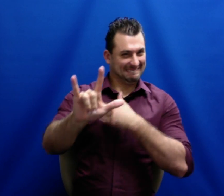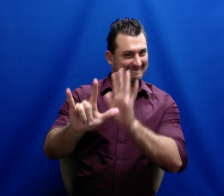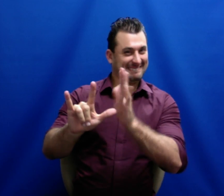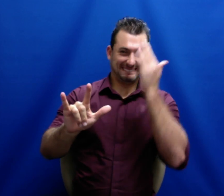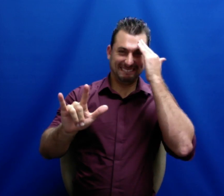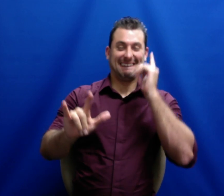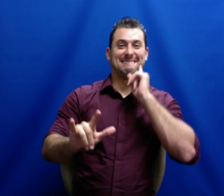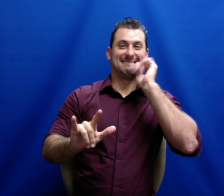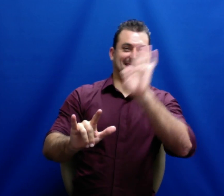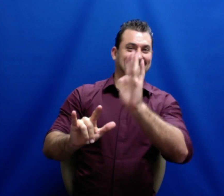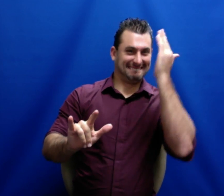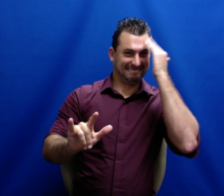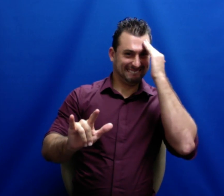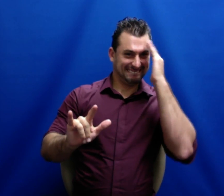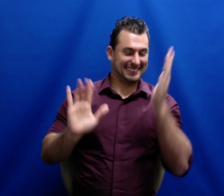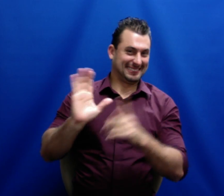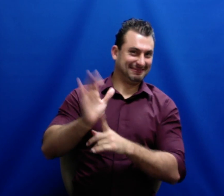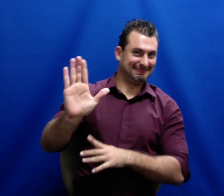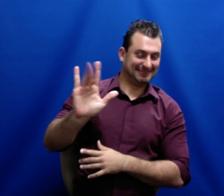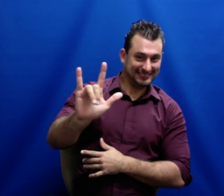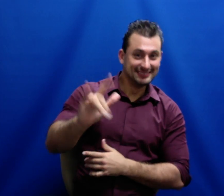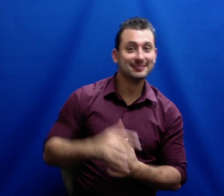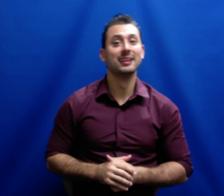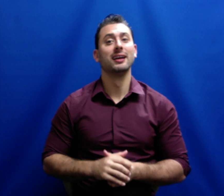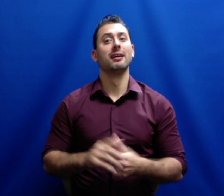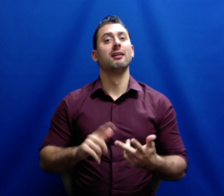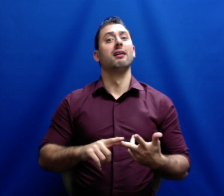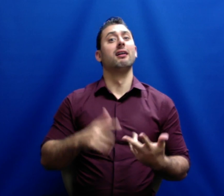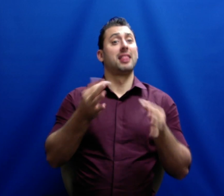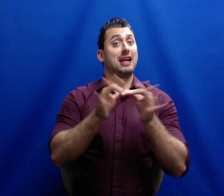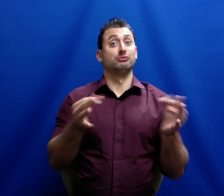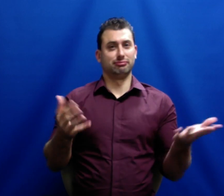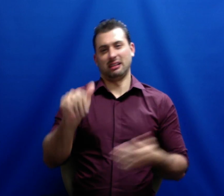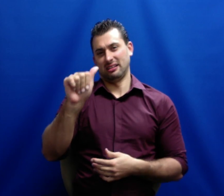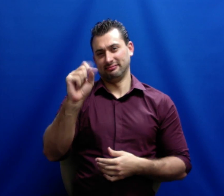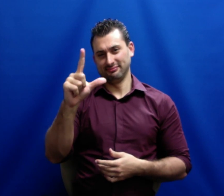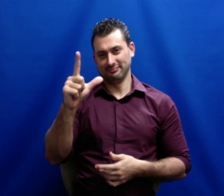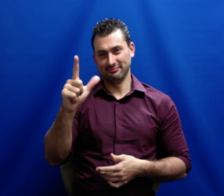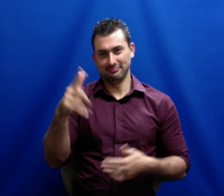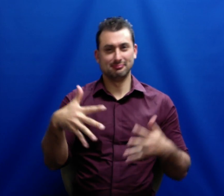That's a very typically deaf term. They have language, ASL, American Sign